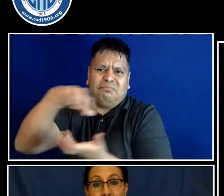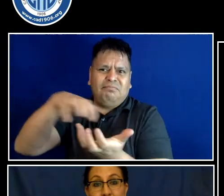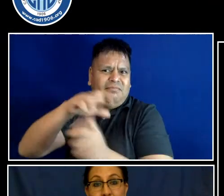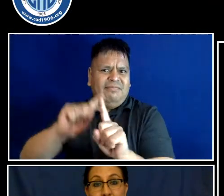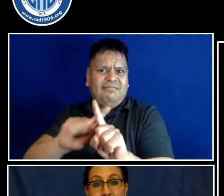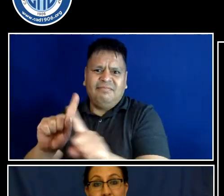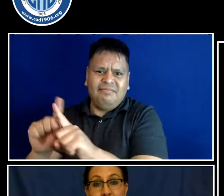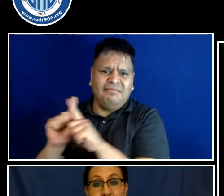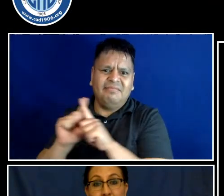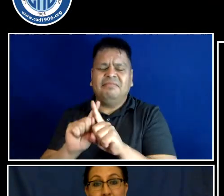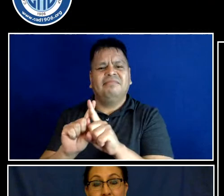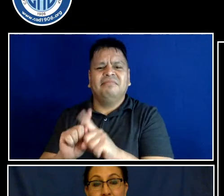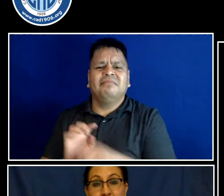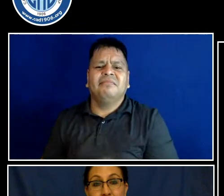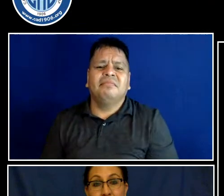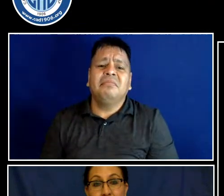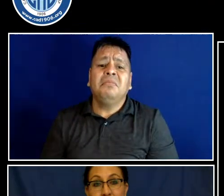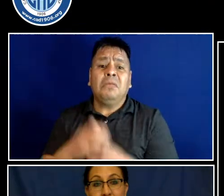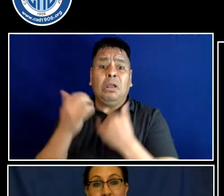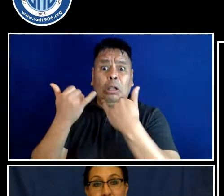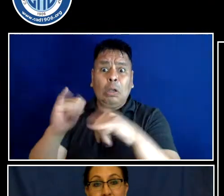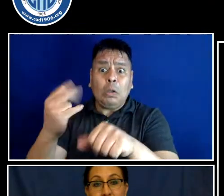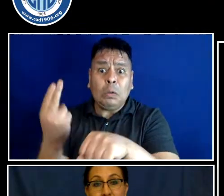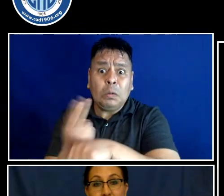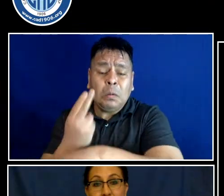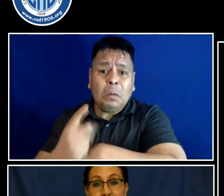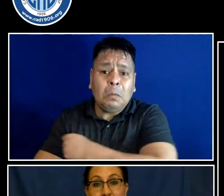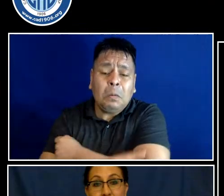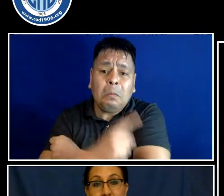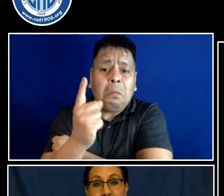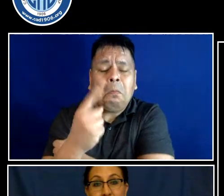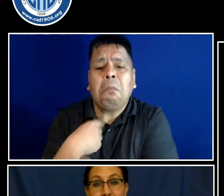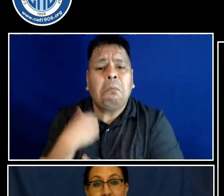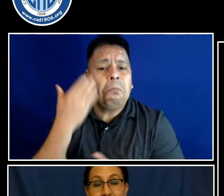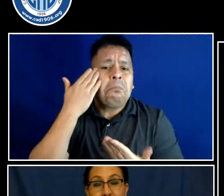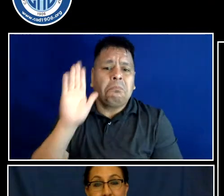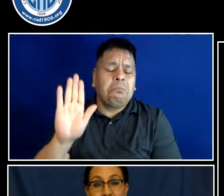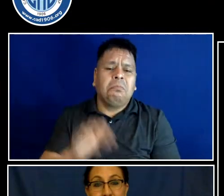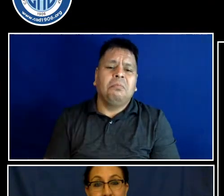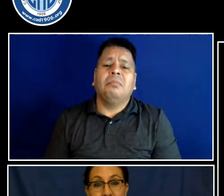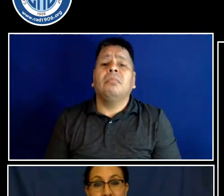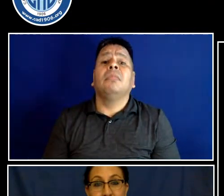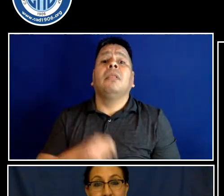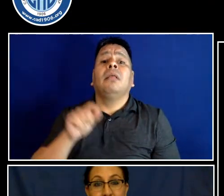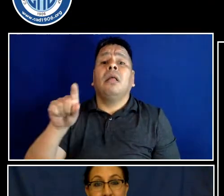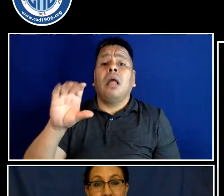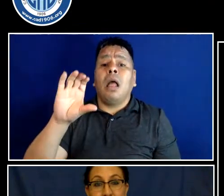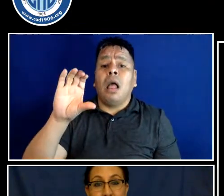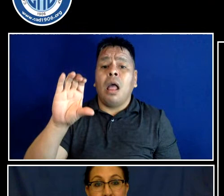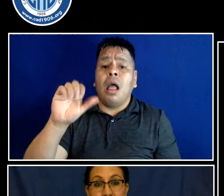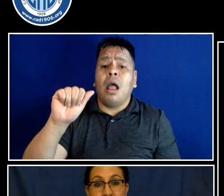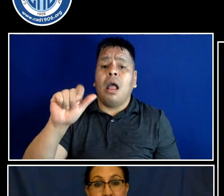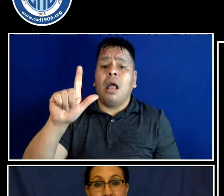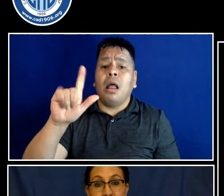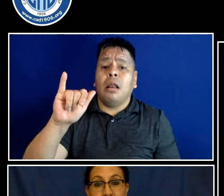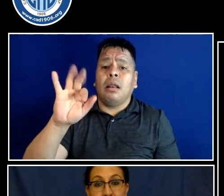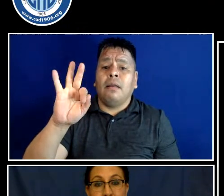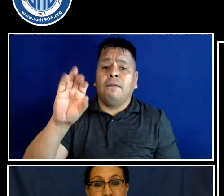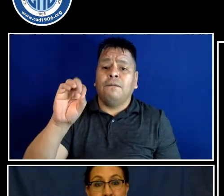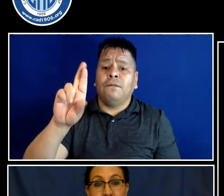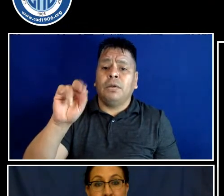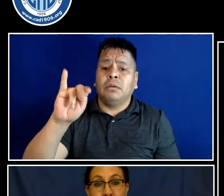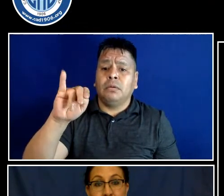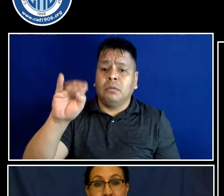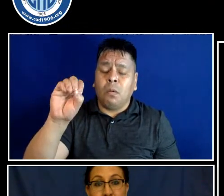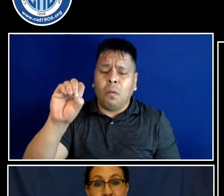Isleño or isleña was used to indicate a person of lighter skin tone, and criollo and criolla was used to indicate a person of